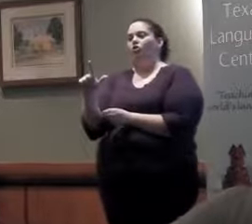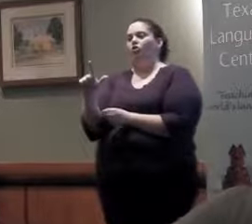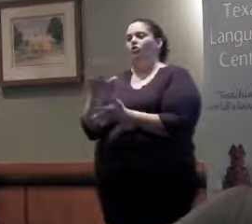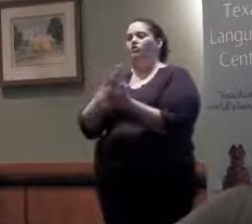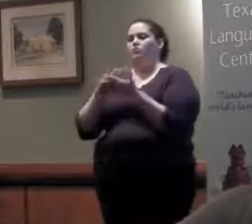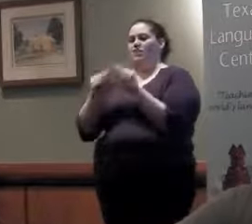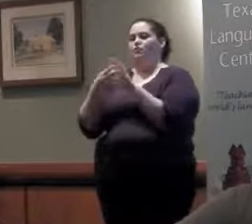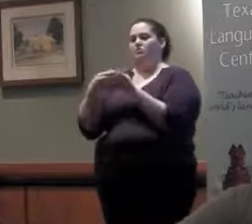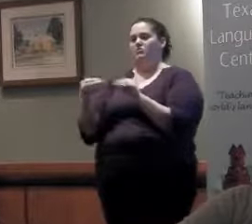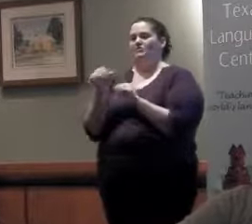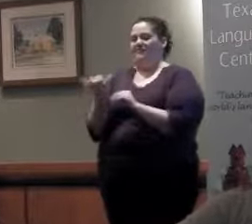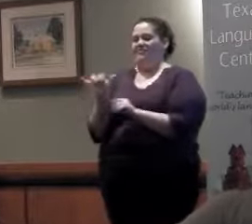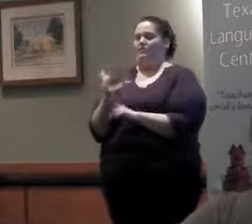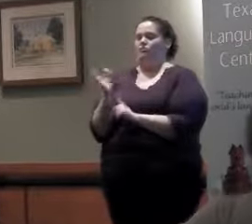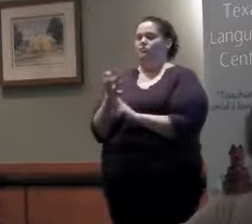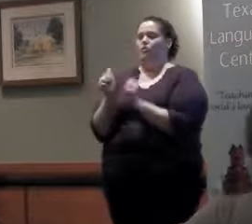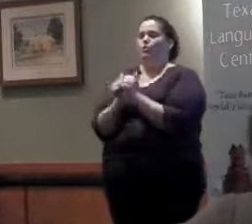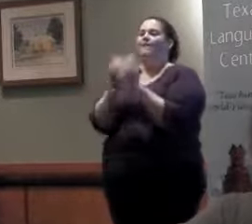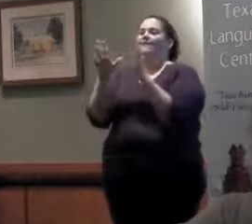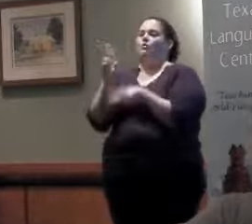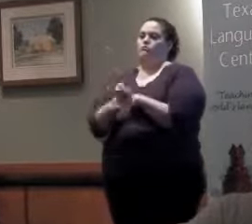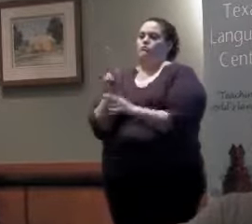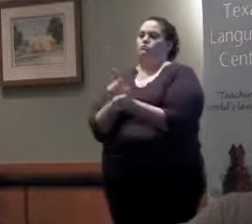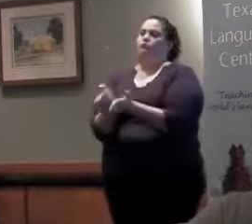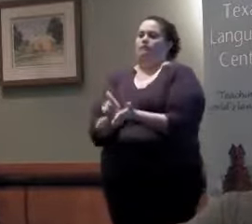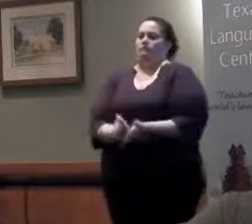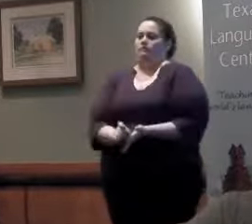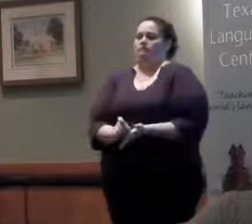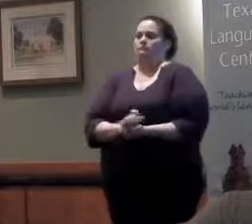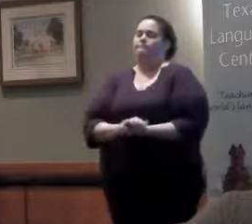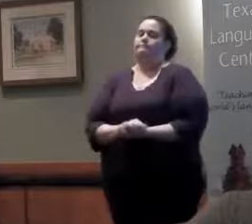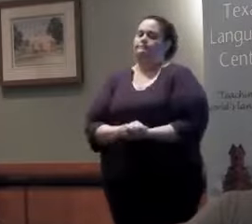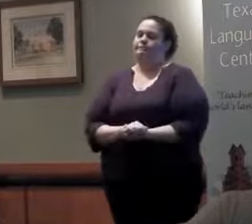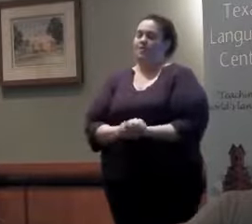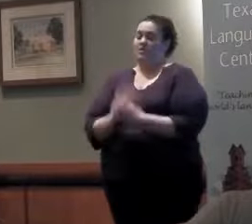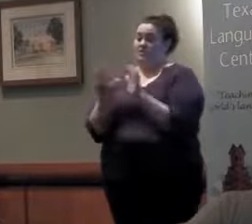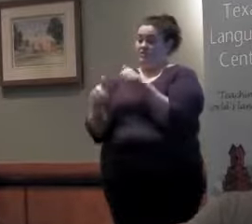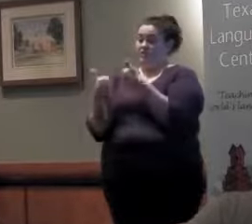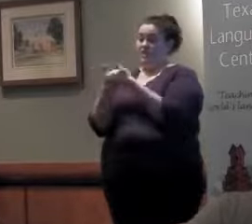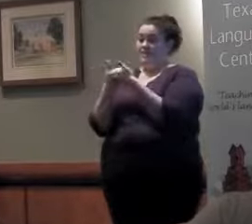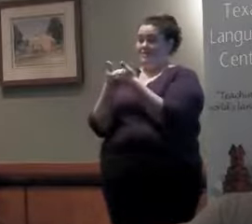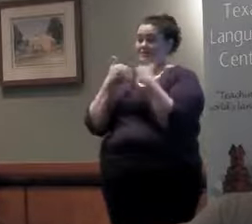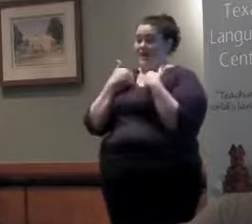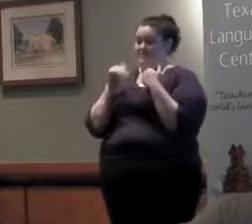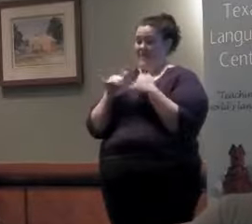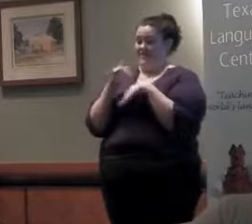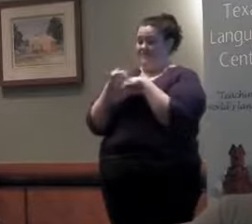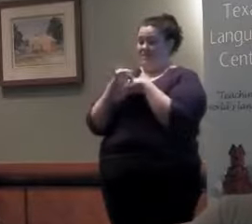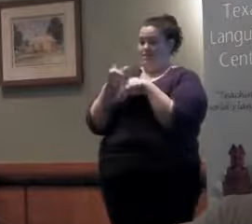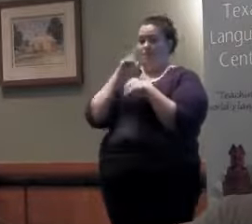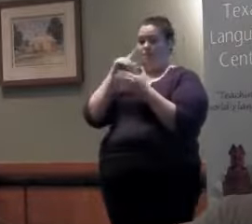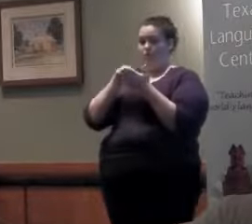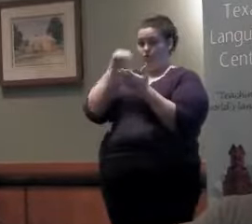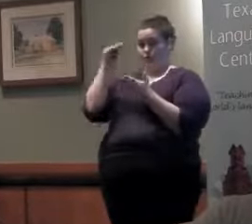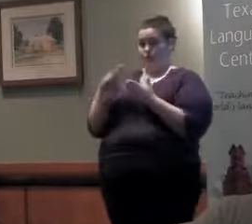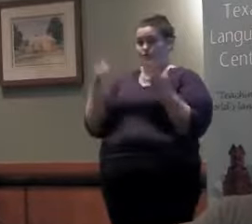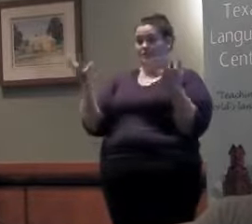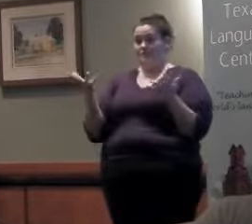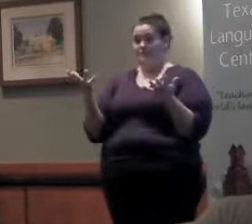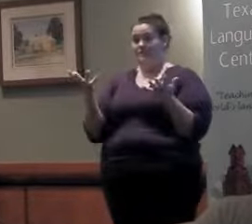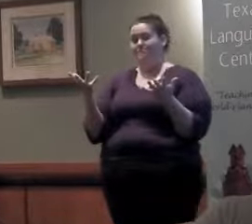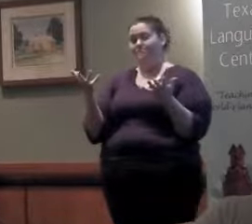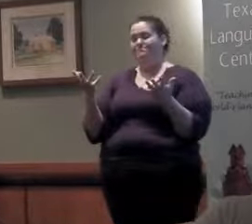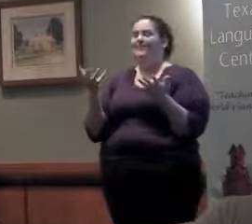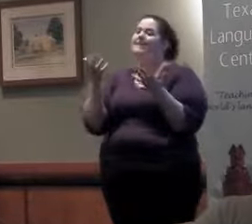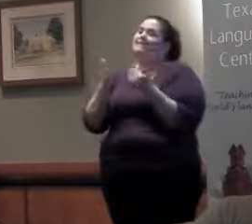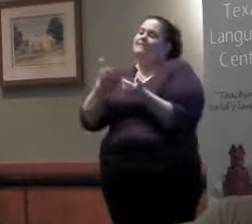right? The challenge is to have these kinds of materials available for students, and now so it's